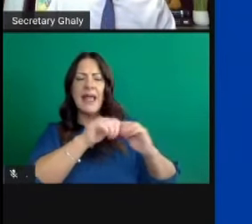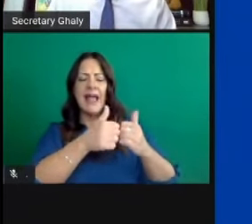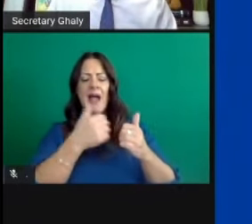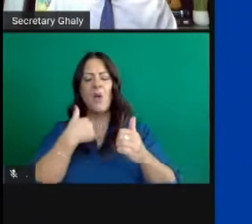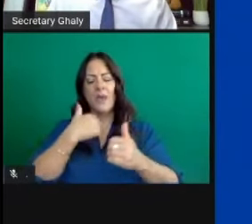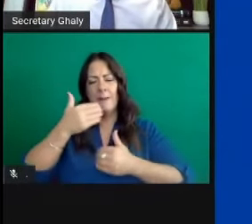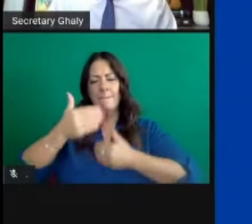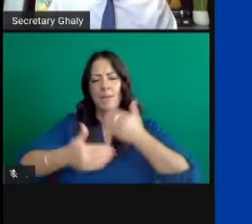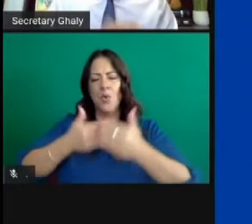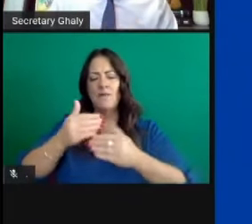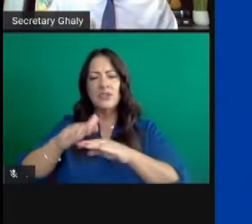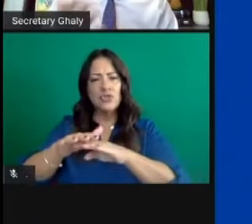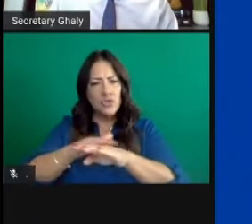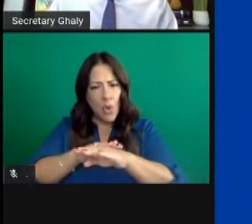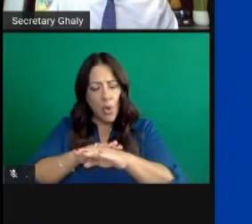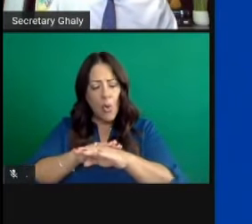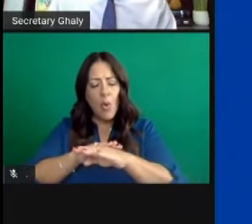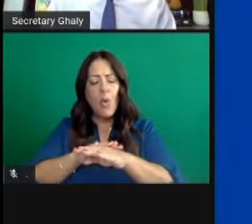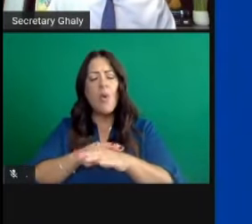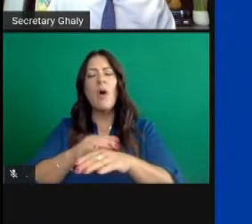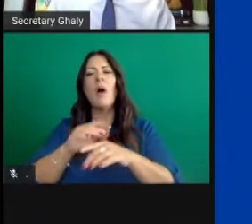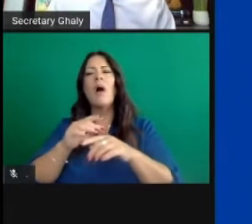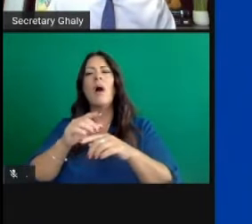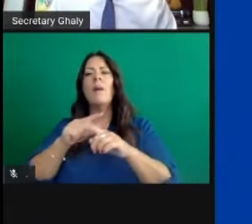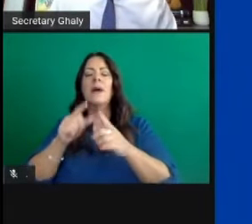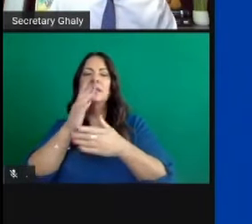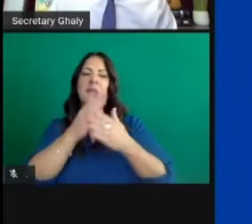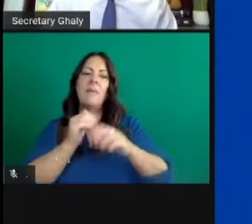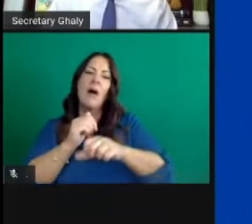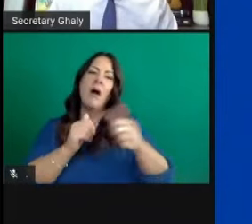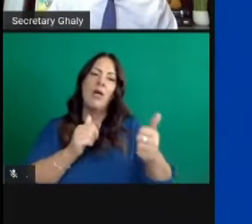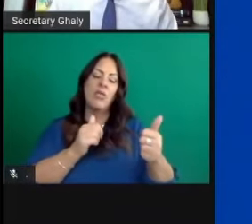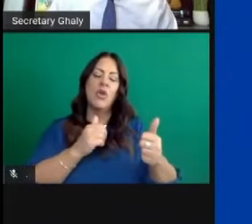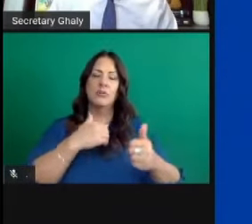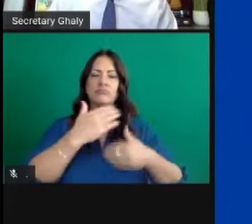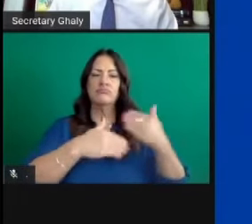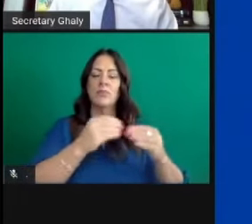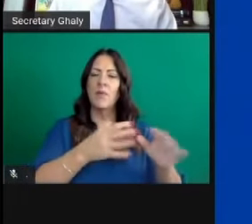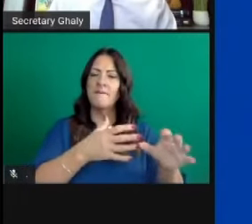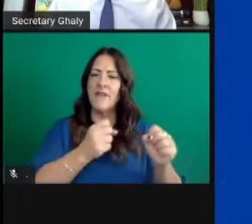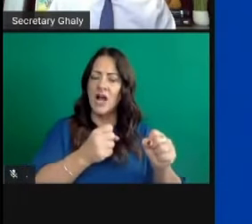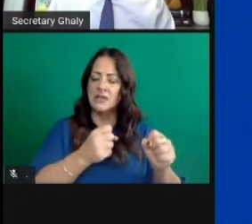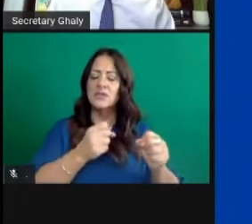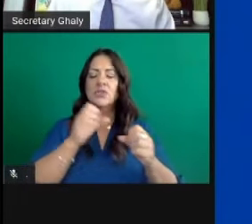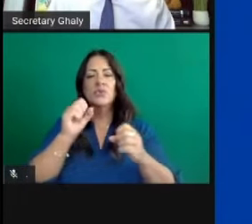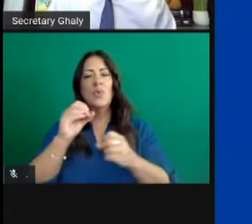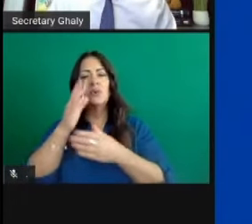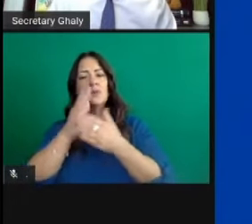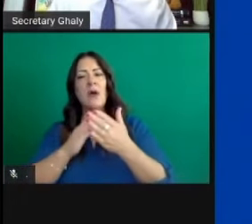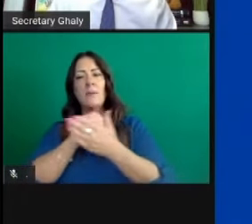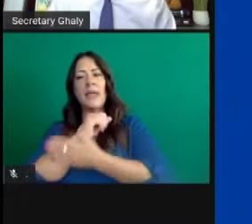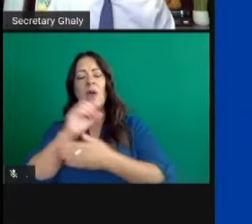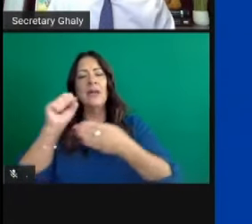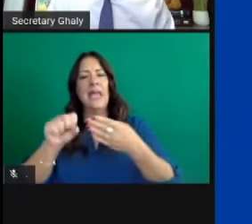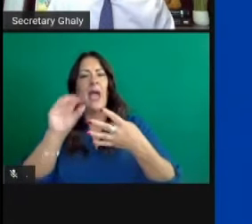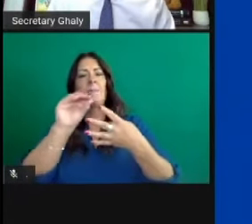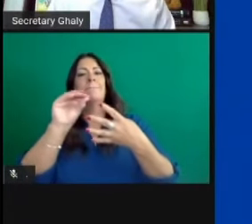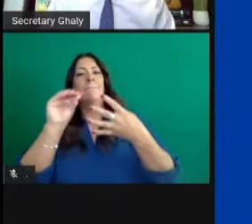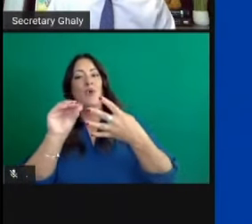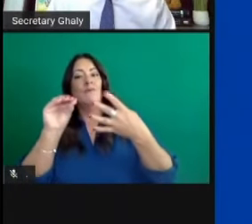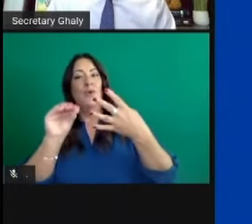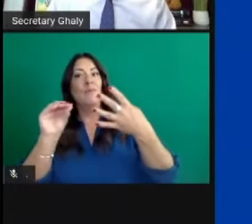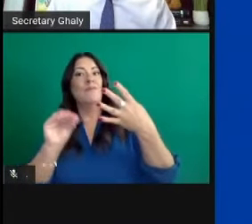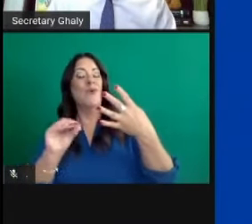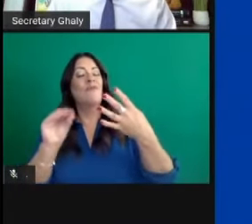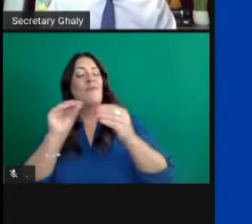it also created a way to accelerate some movement through the tiers. And many counties have benefited from the health equity